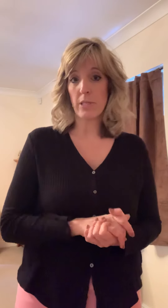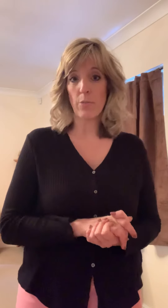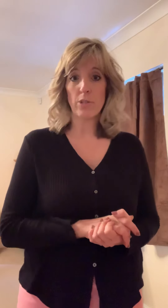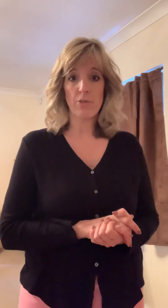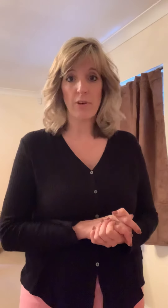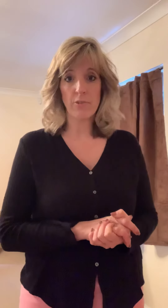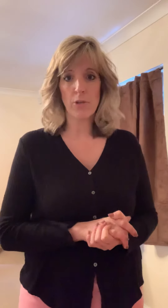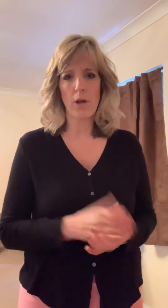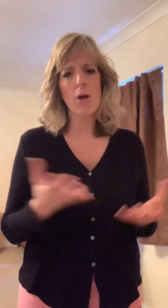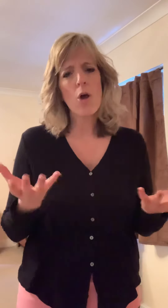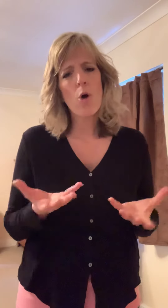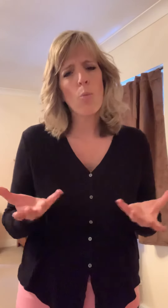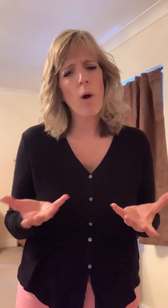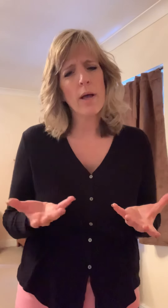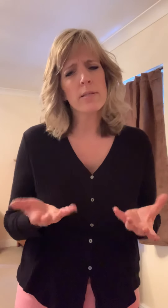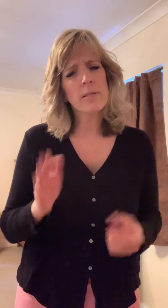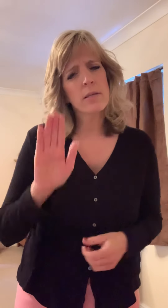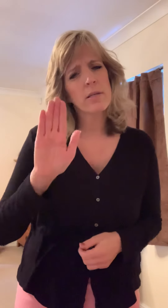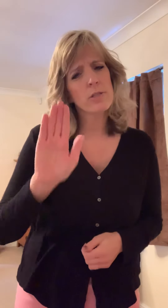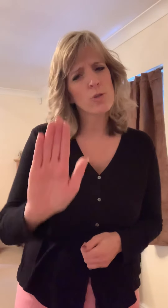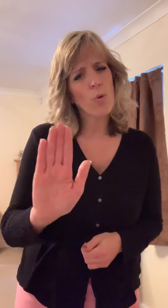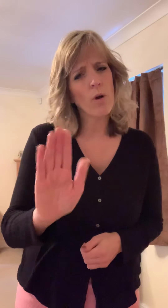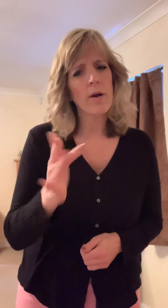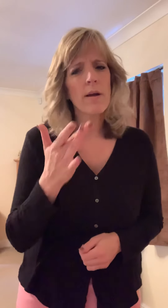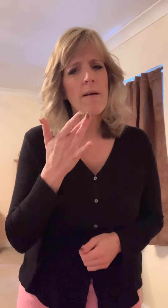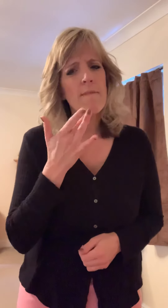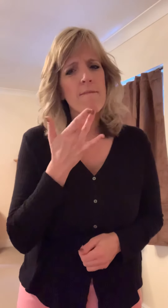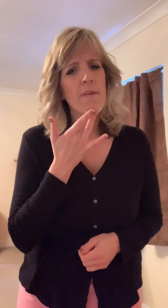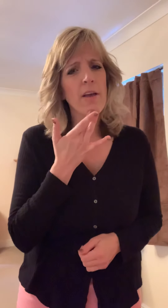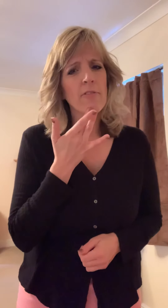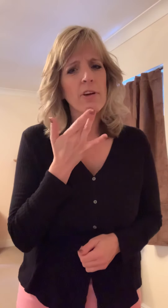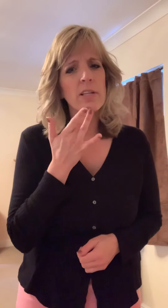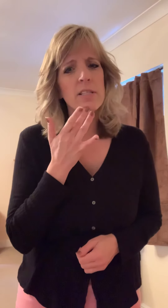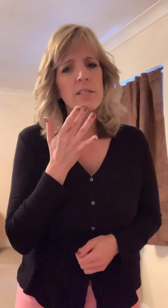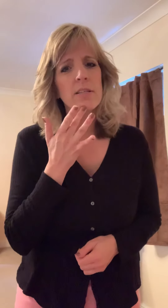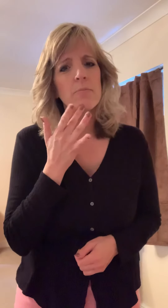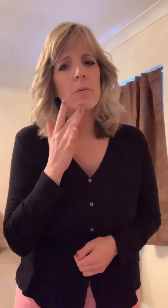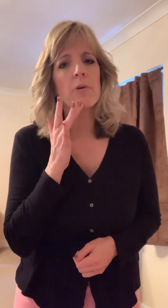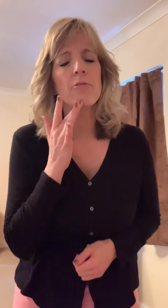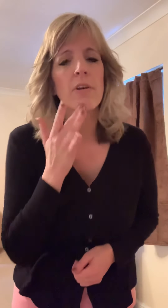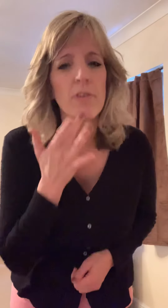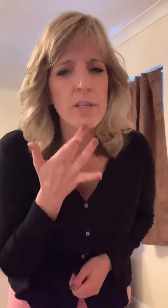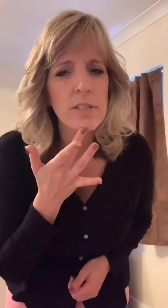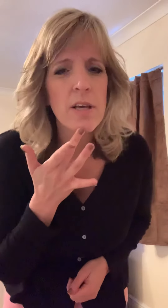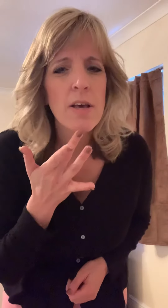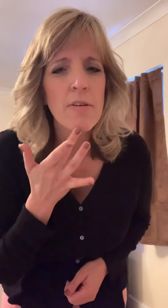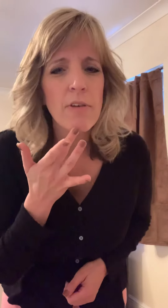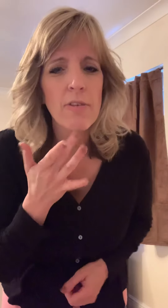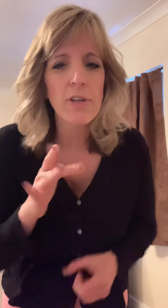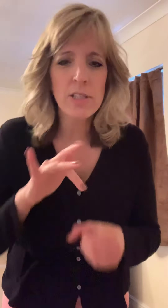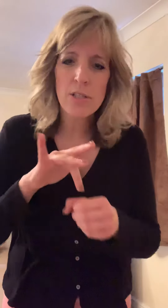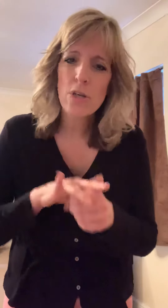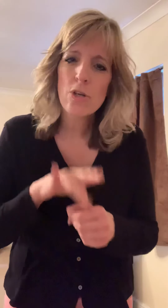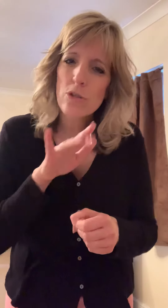what's your favorite soda? What is your favorite, remember favorite